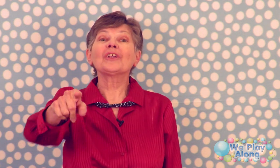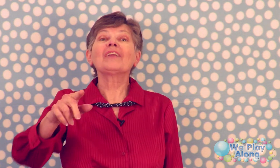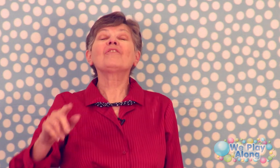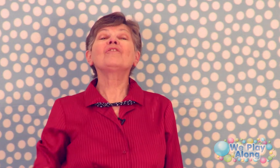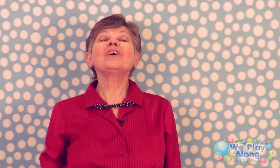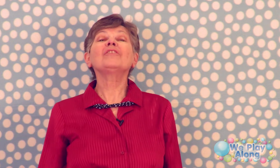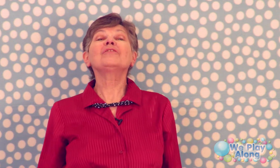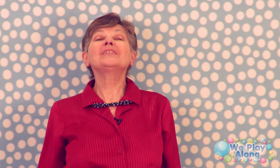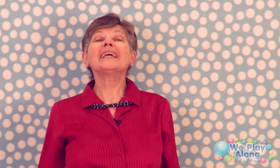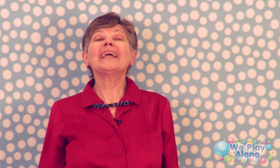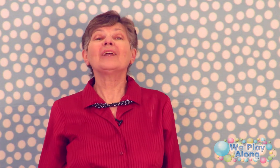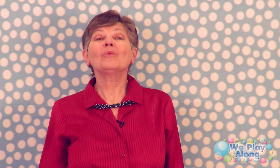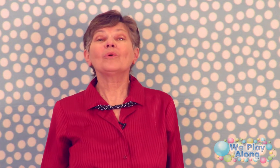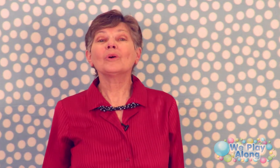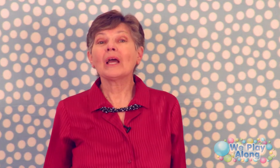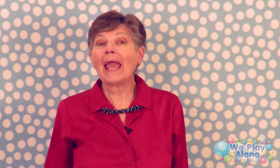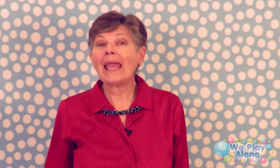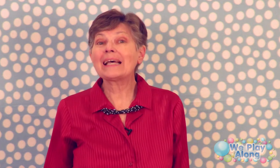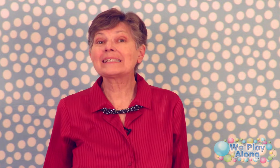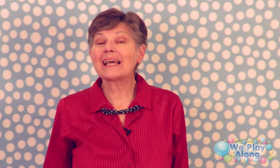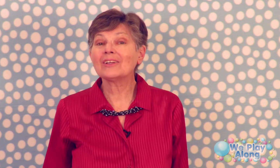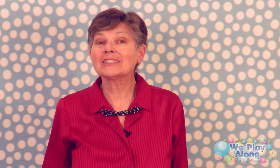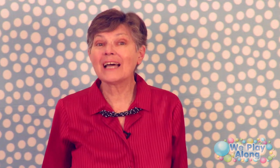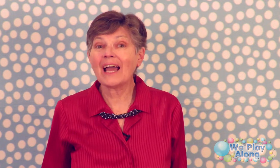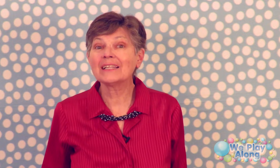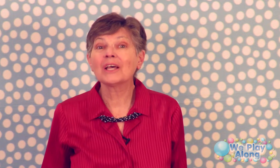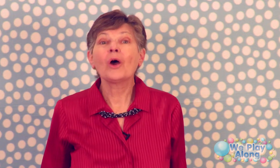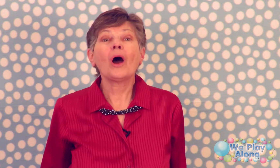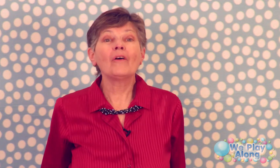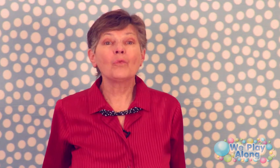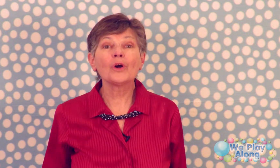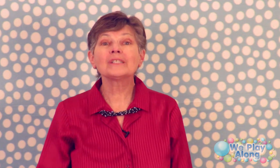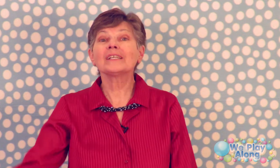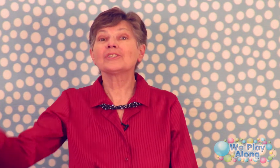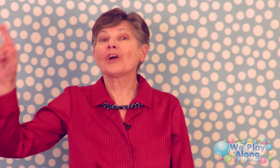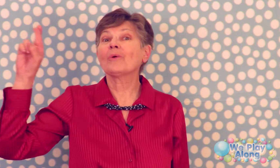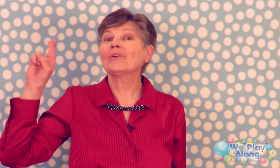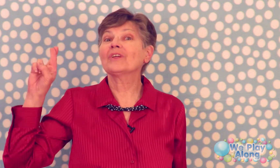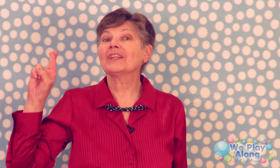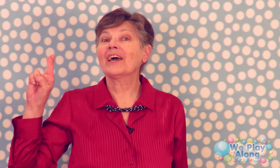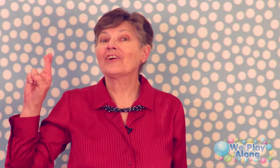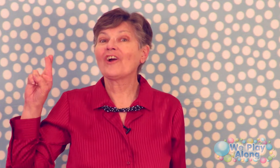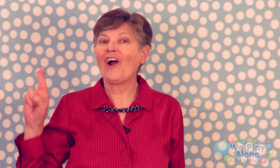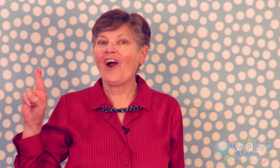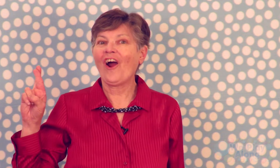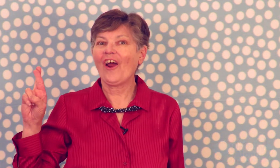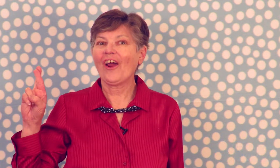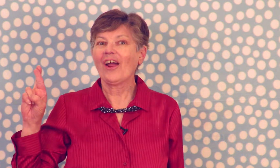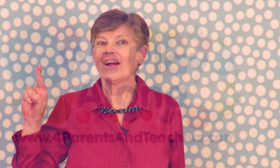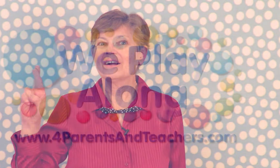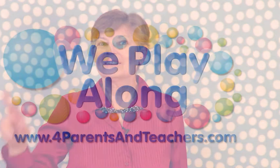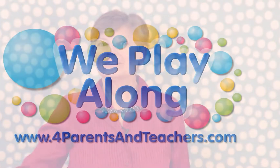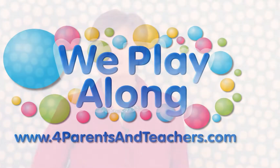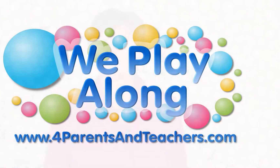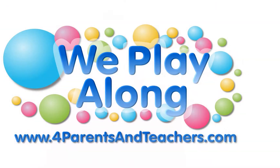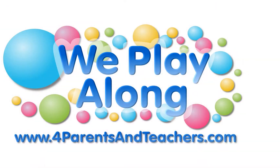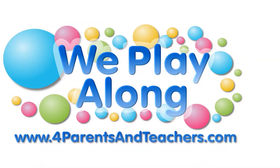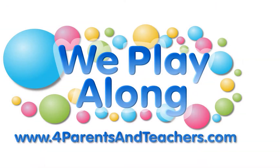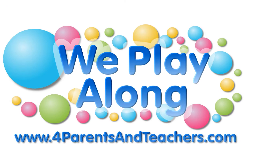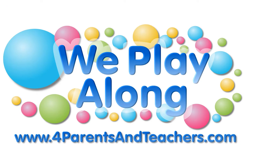learning 15 ASL signs of words that start with the letter R. Play, play, play